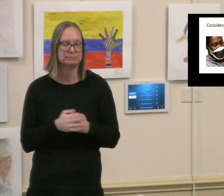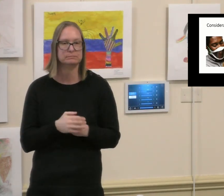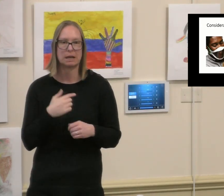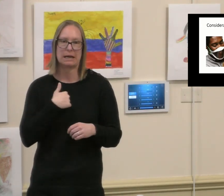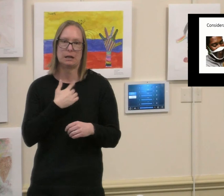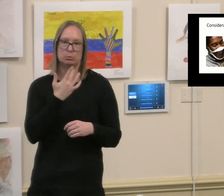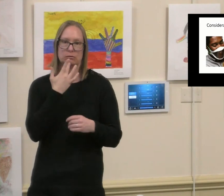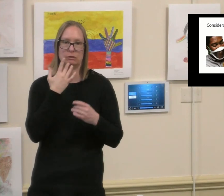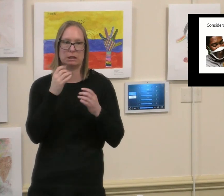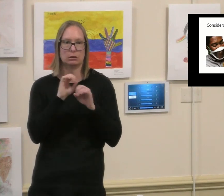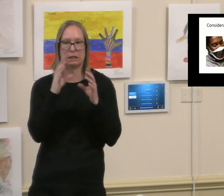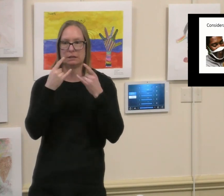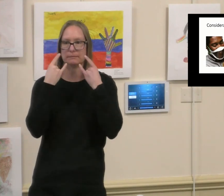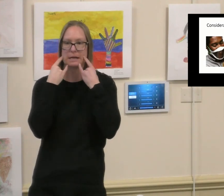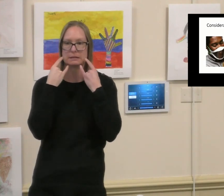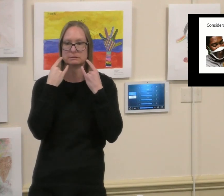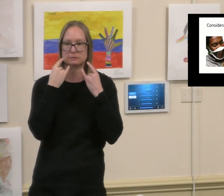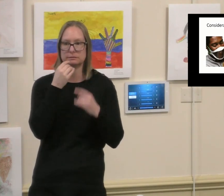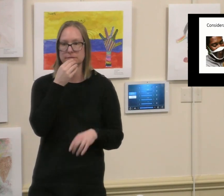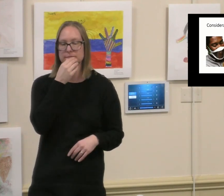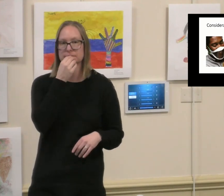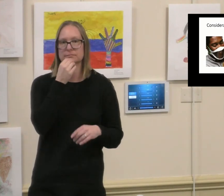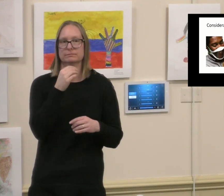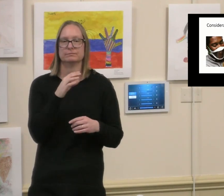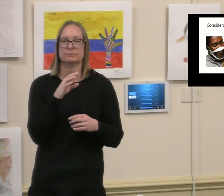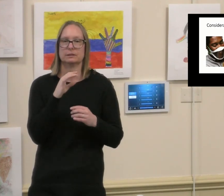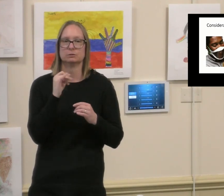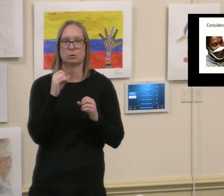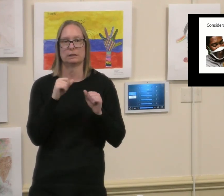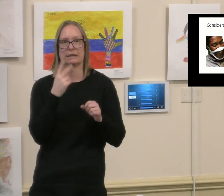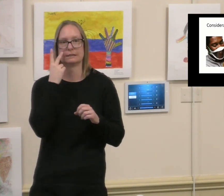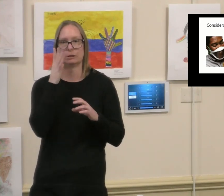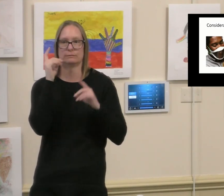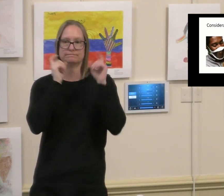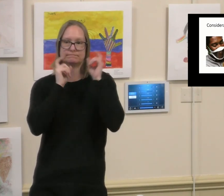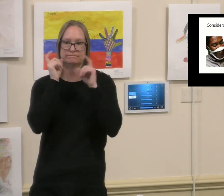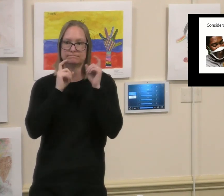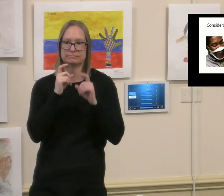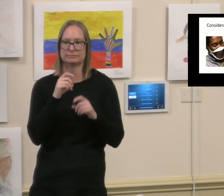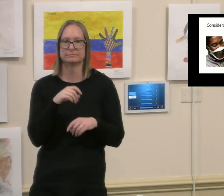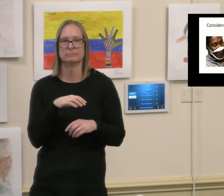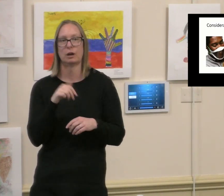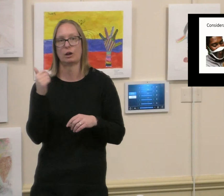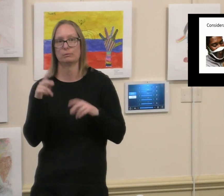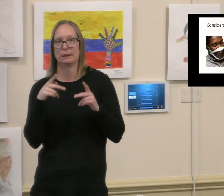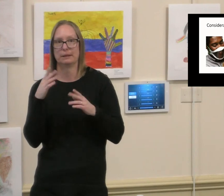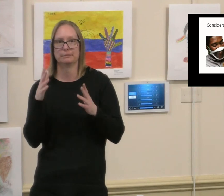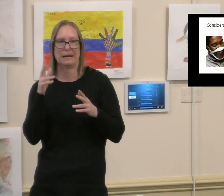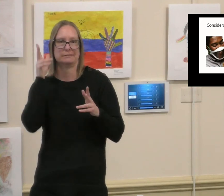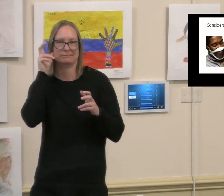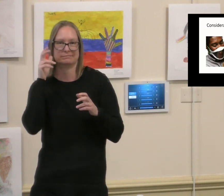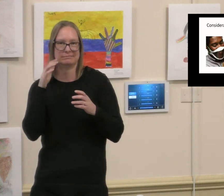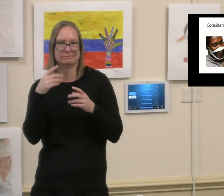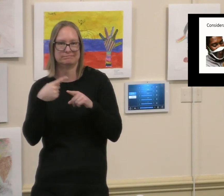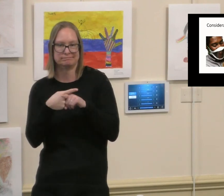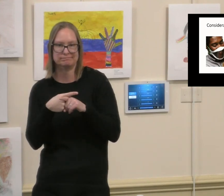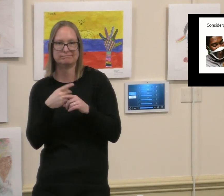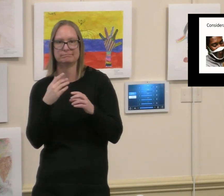preference. I prefer clear masks, but that's so that I can see your facial expressions. Other people who are using